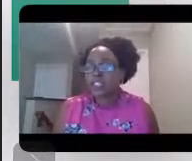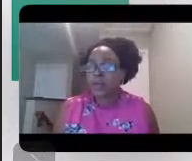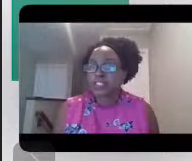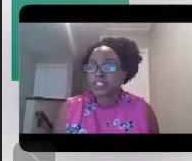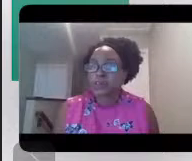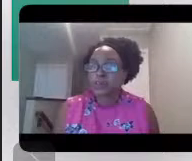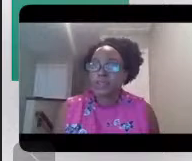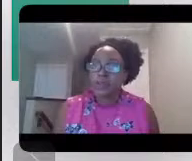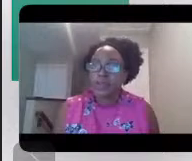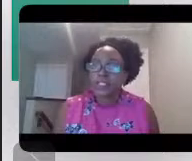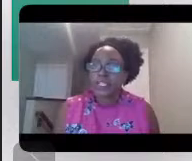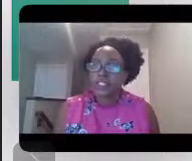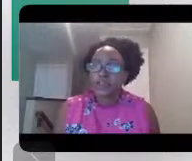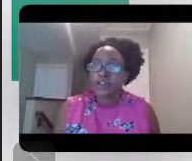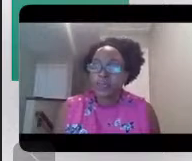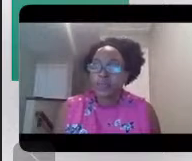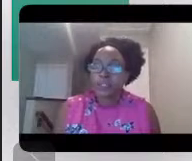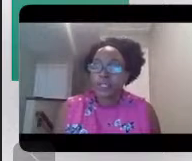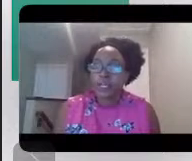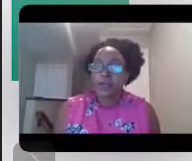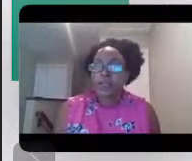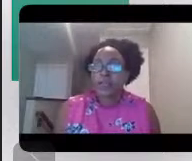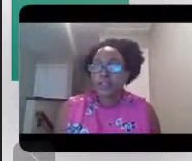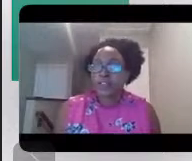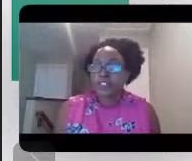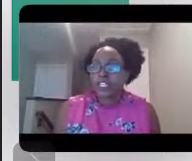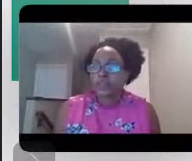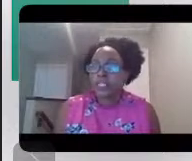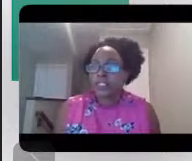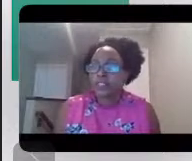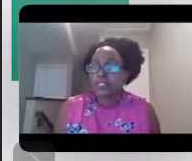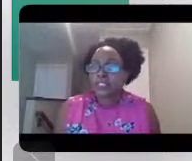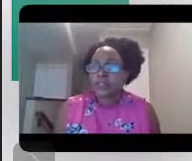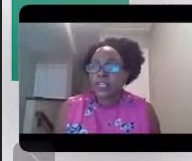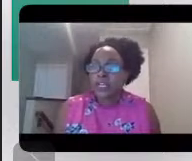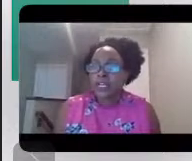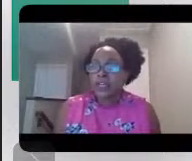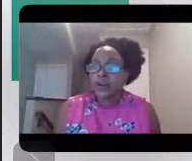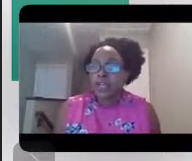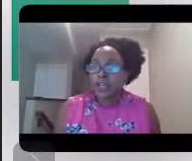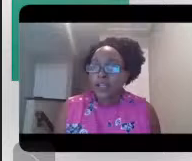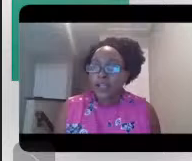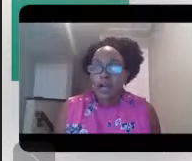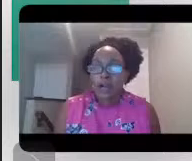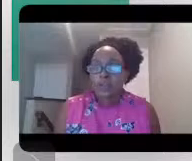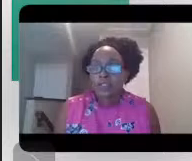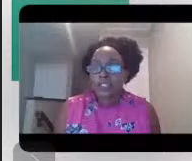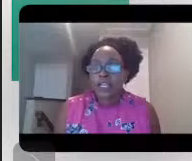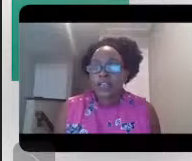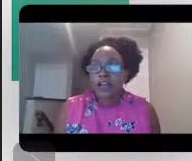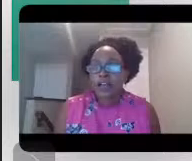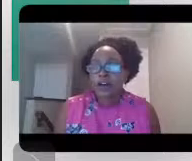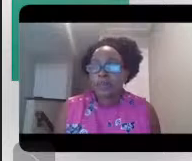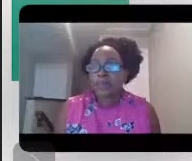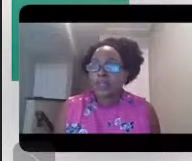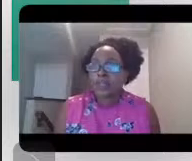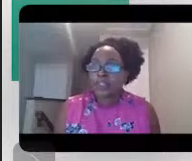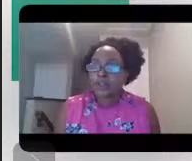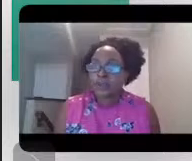as possible, we can start developing those self-determination skills. And I like how you said,